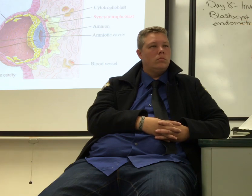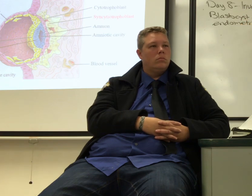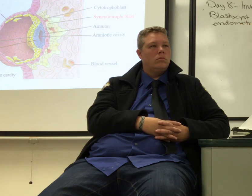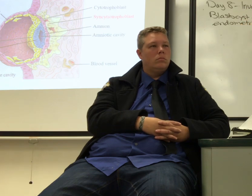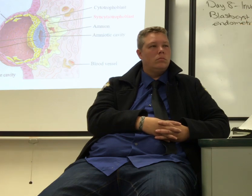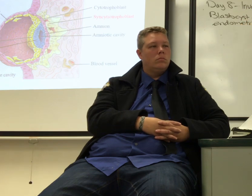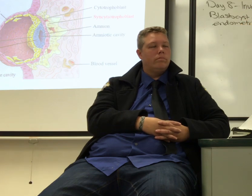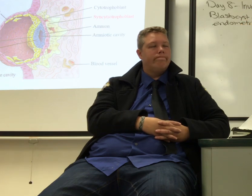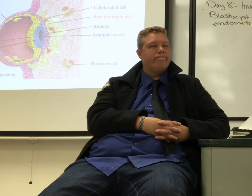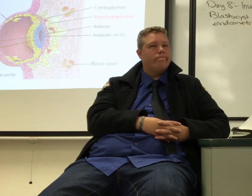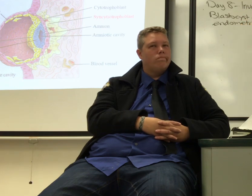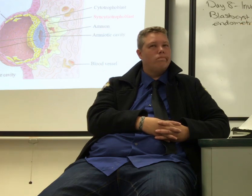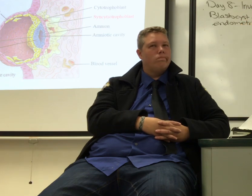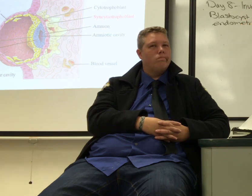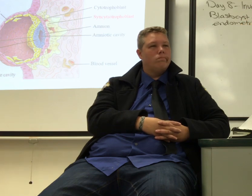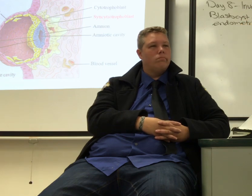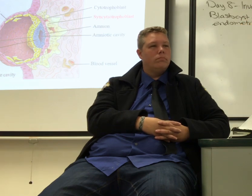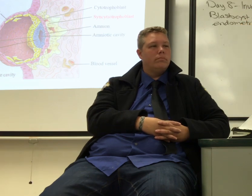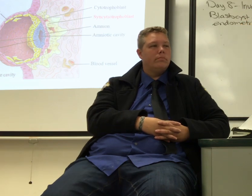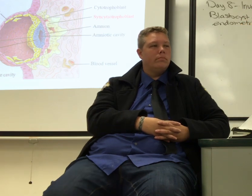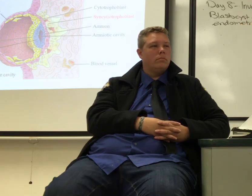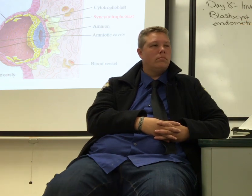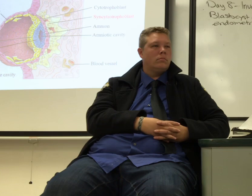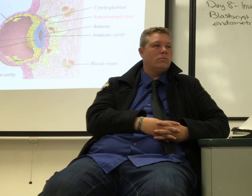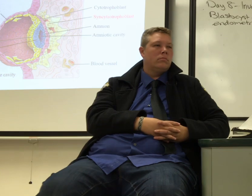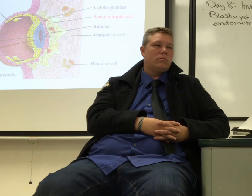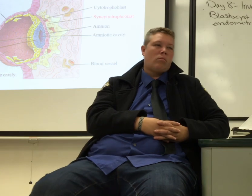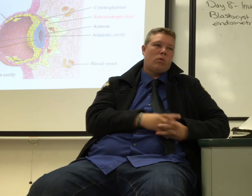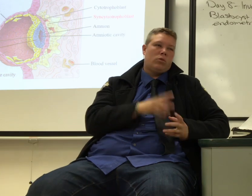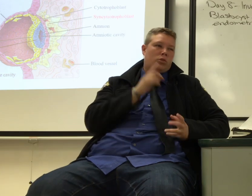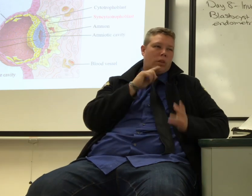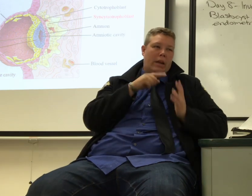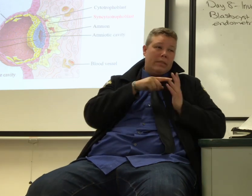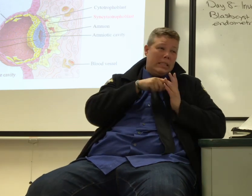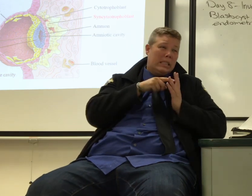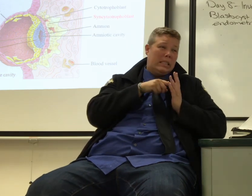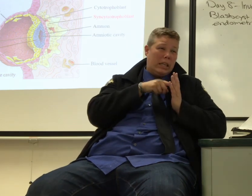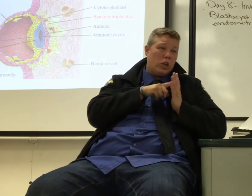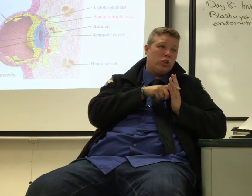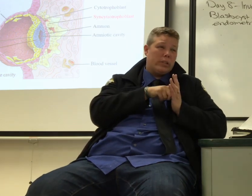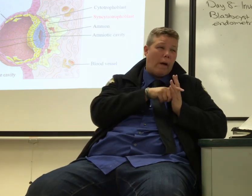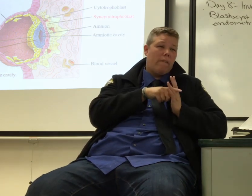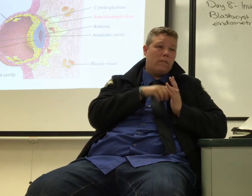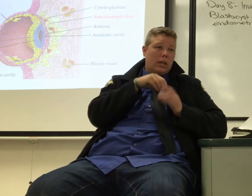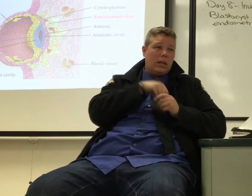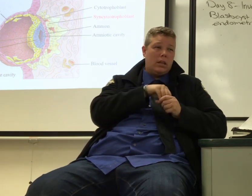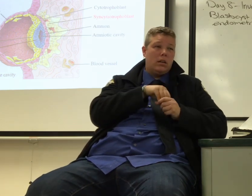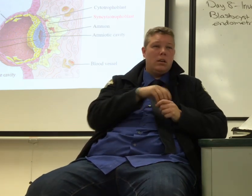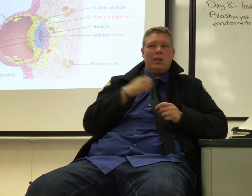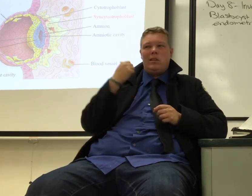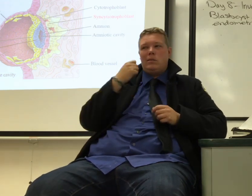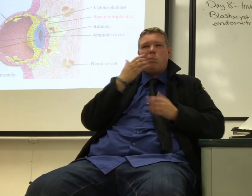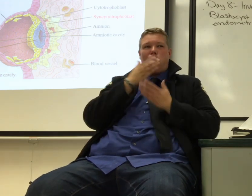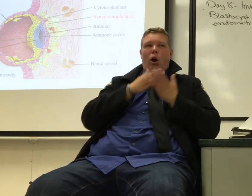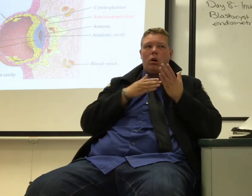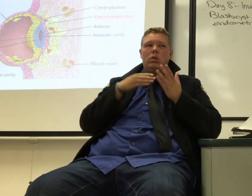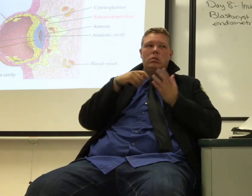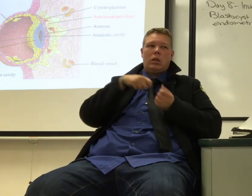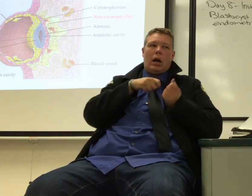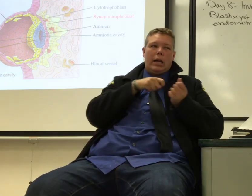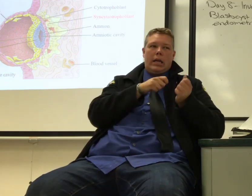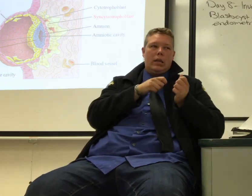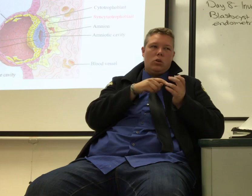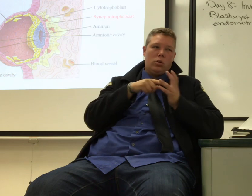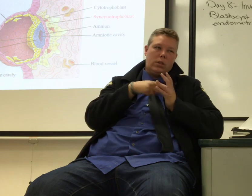endometrial wall. And you just dig yourself all the way in. Here it shows it partially dug in. Now